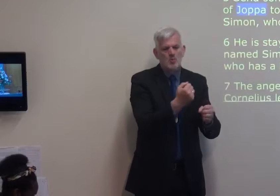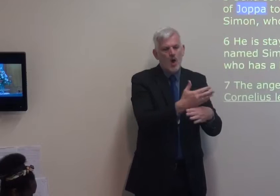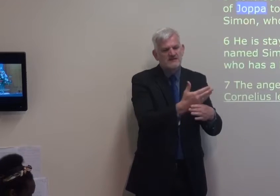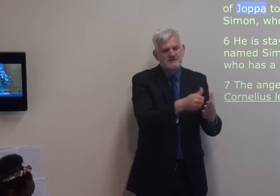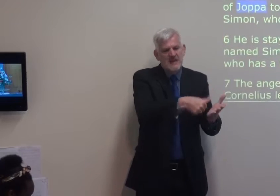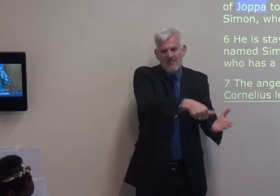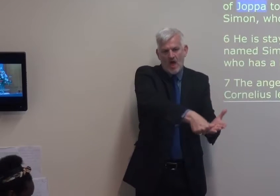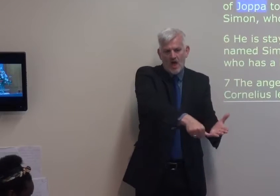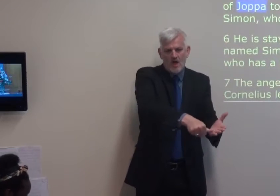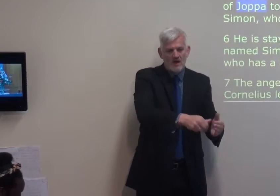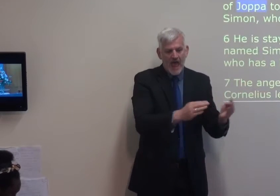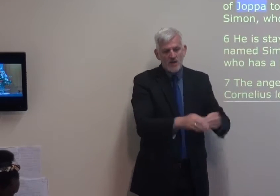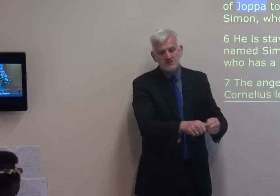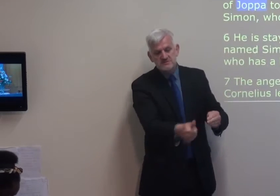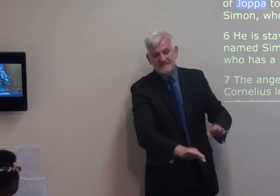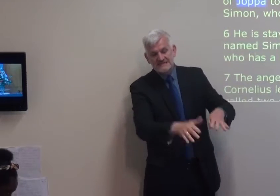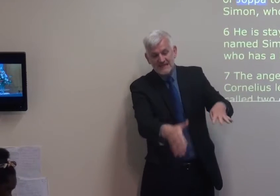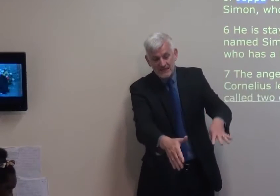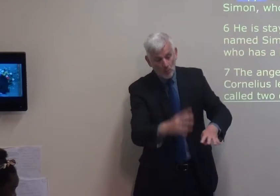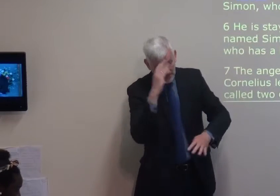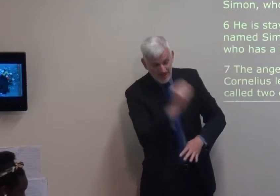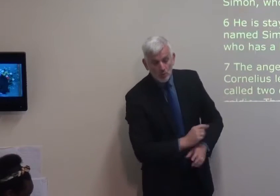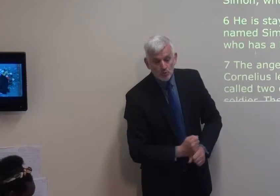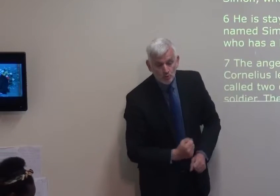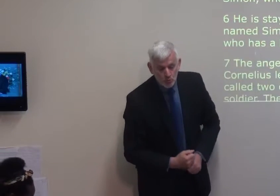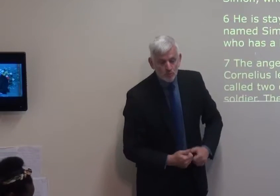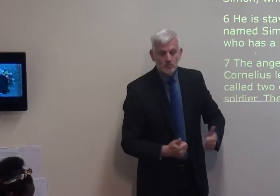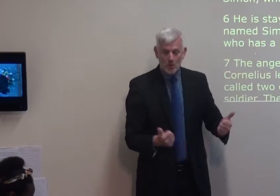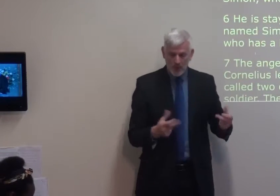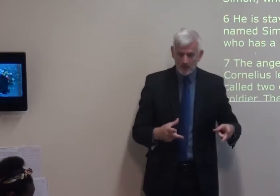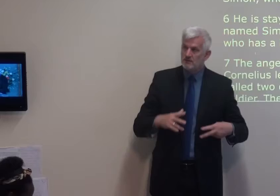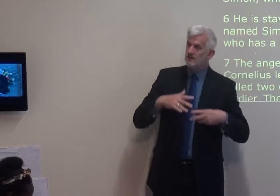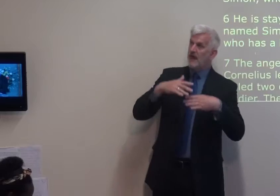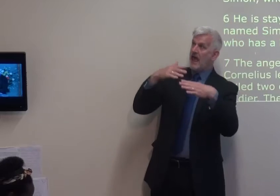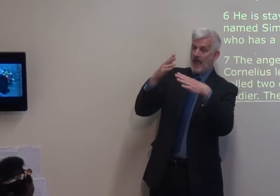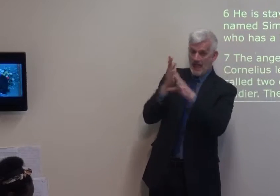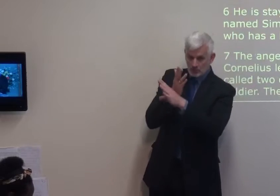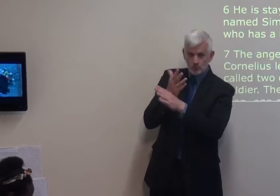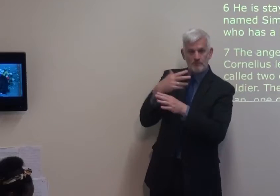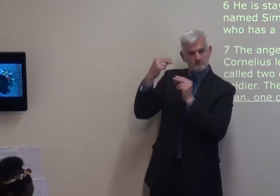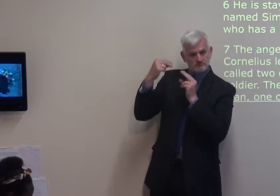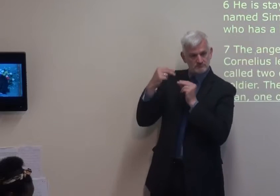tell thee what thou oughtest to do. And when the angel which spake unto Cornelius was